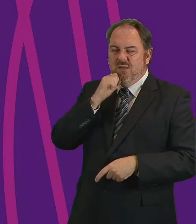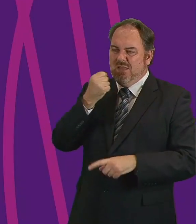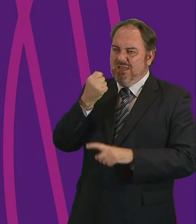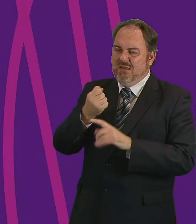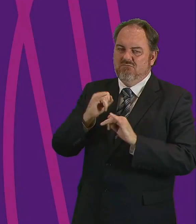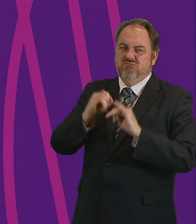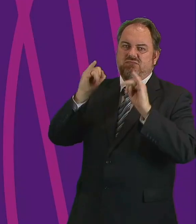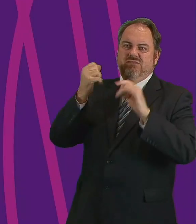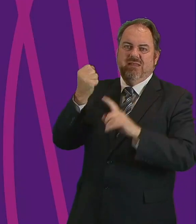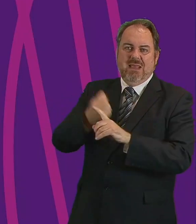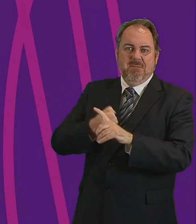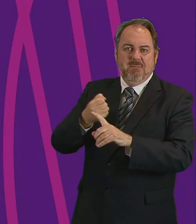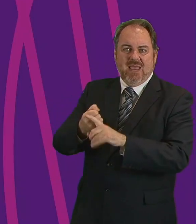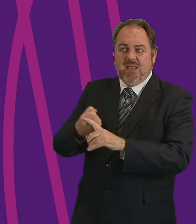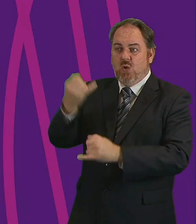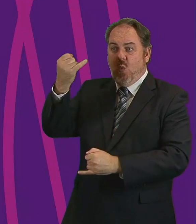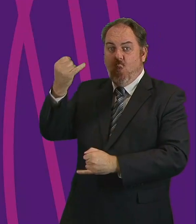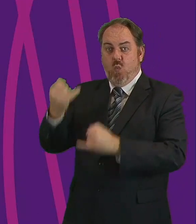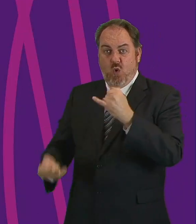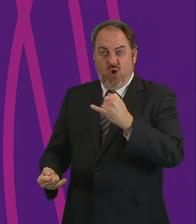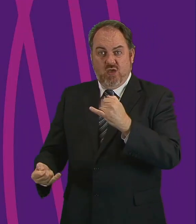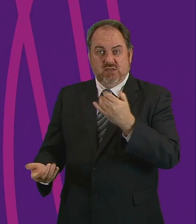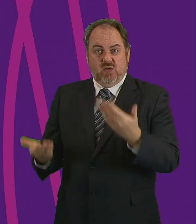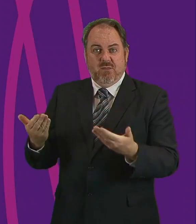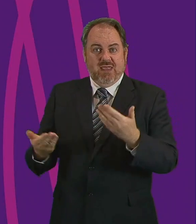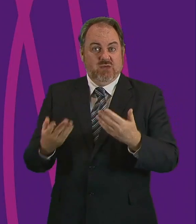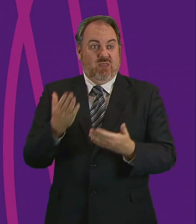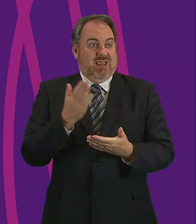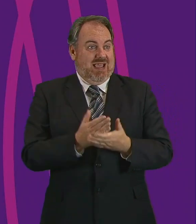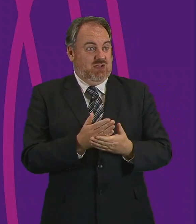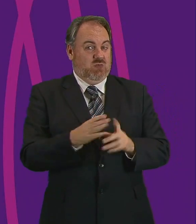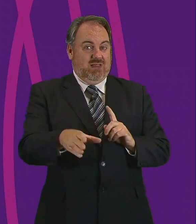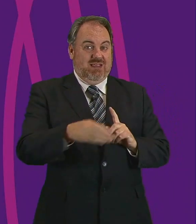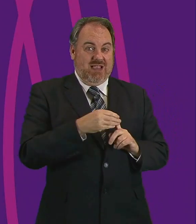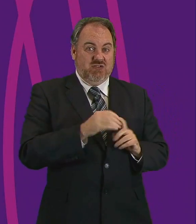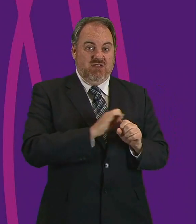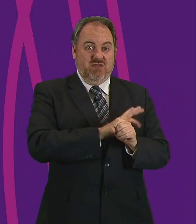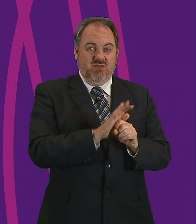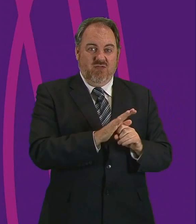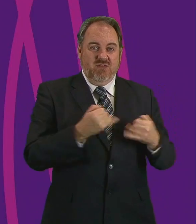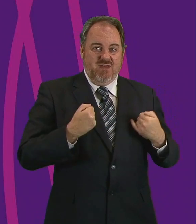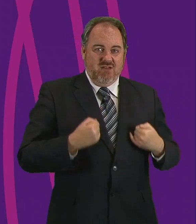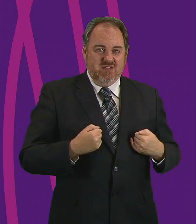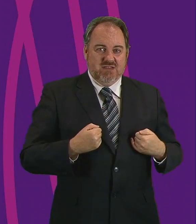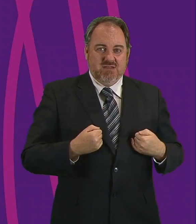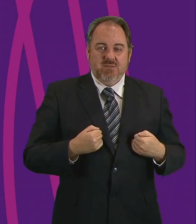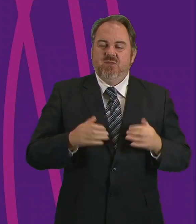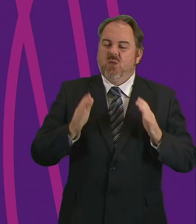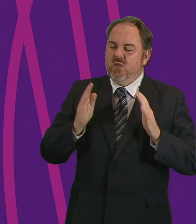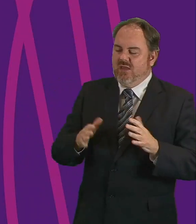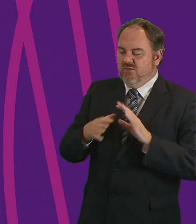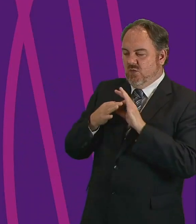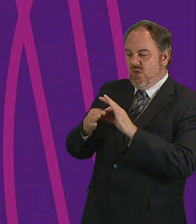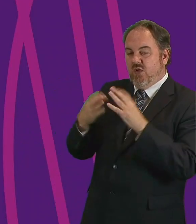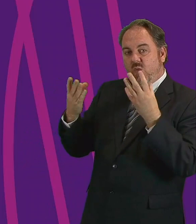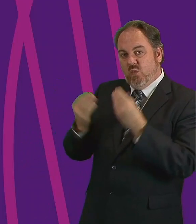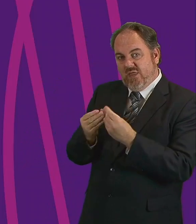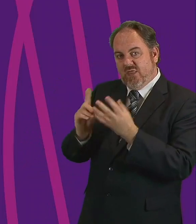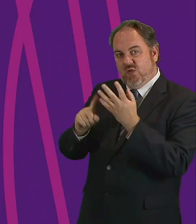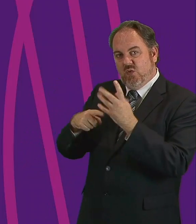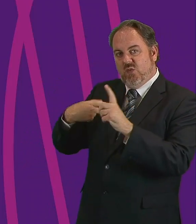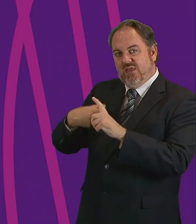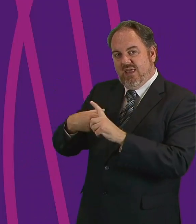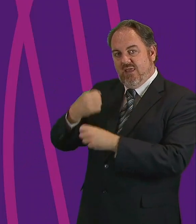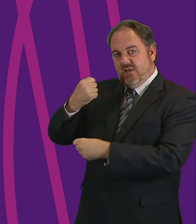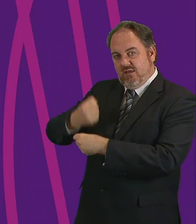than the virus itself. The Scottish Government needs to work with the UK Government to get us through this, not least